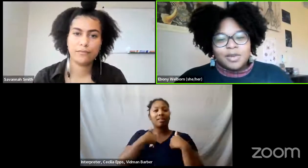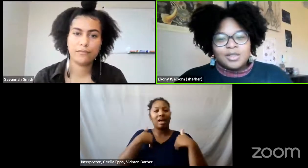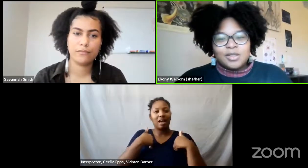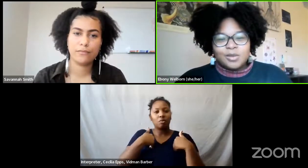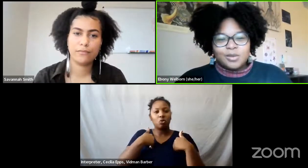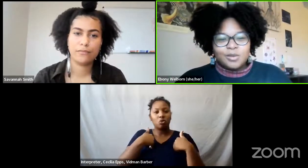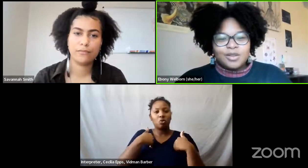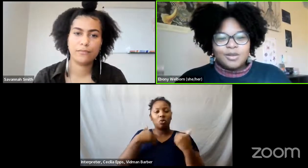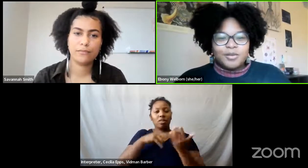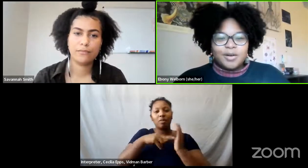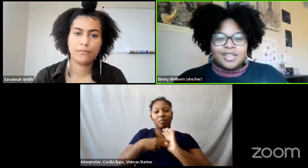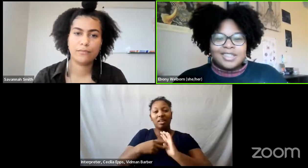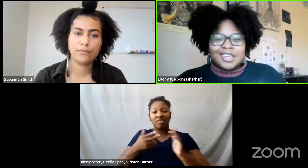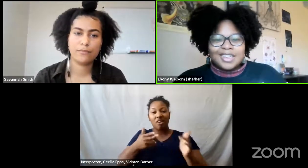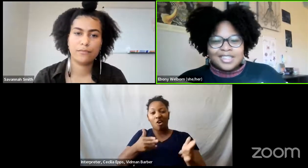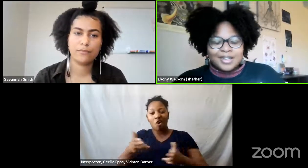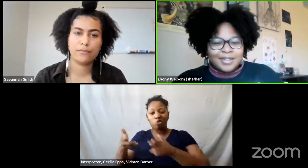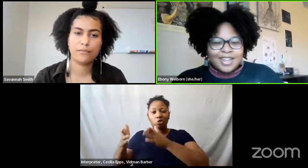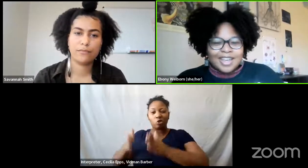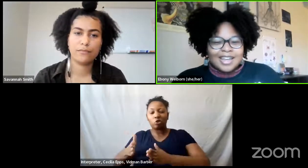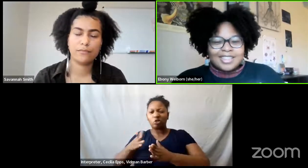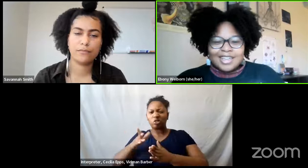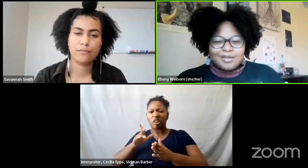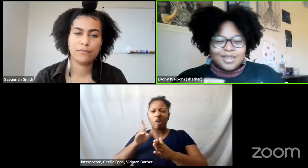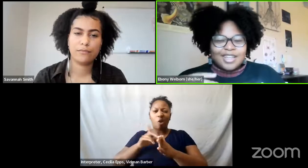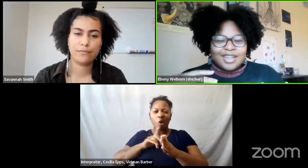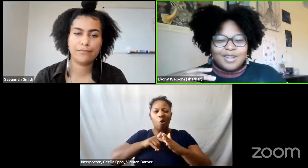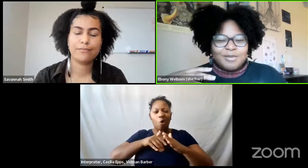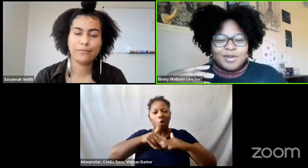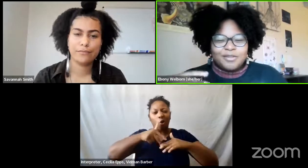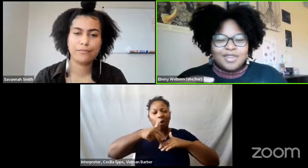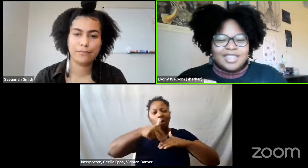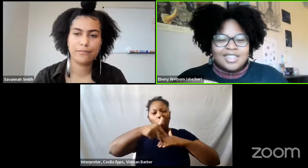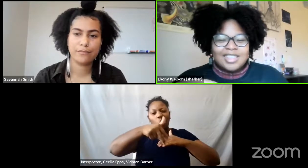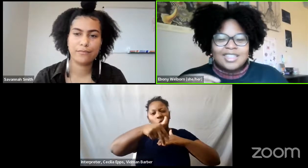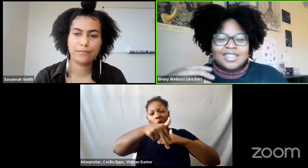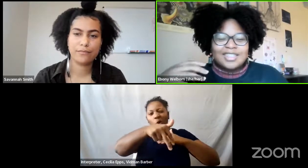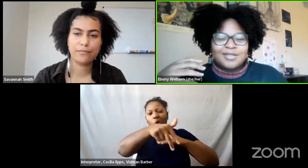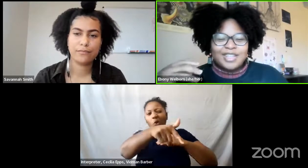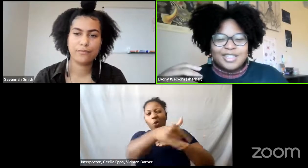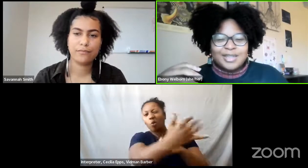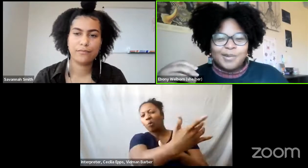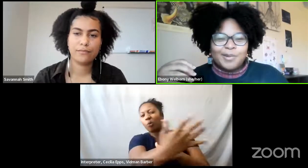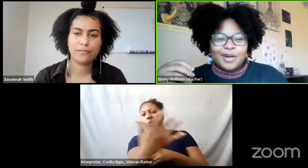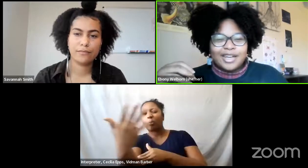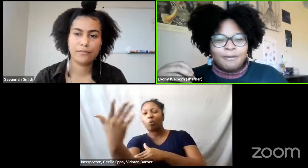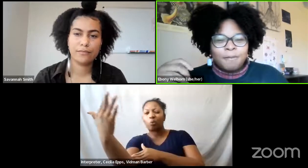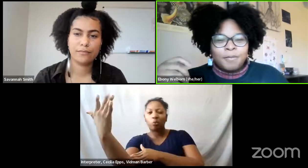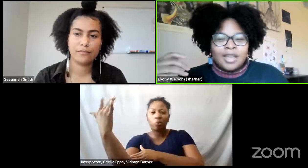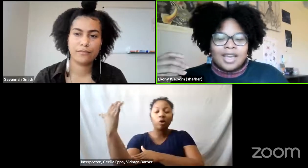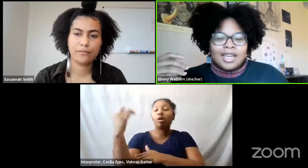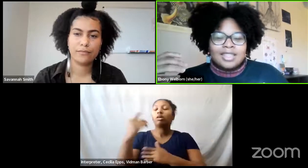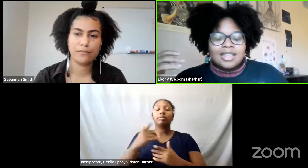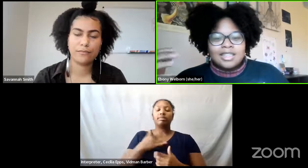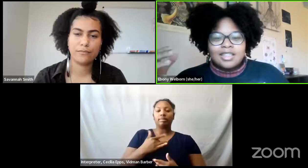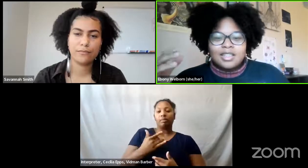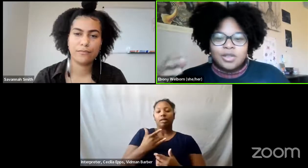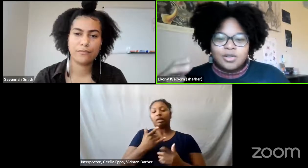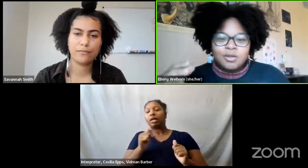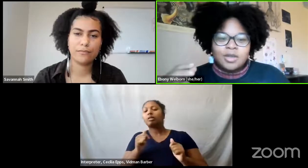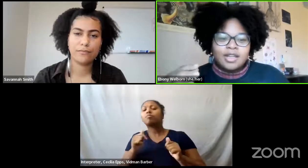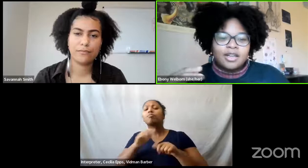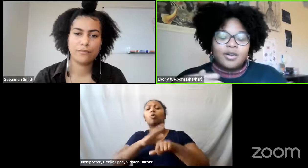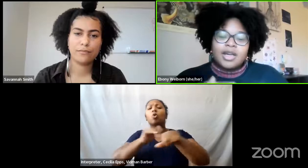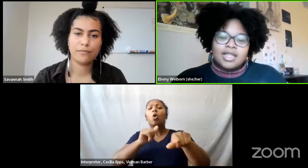really deep into the forest. And so I just think it's really beautiful instances to see a relationship with water. And it's not just